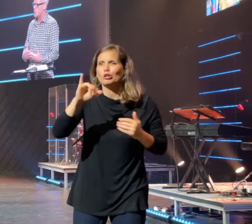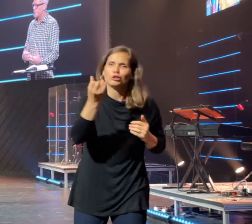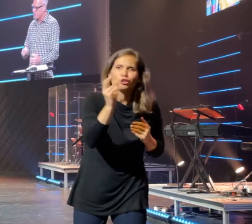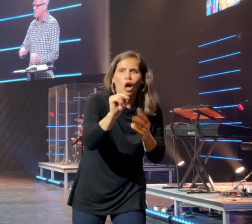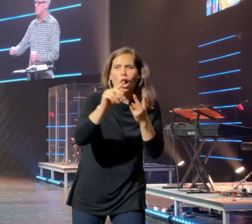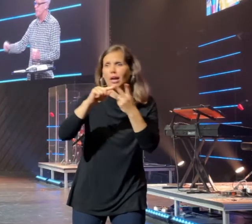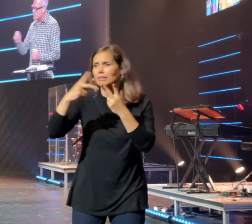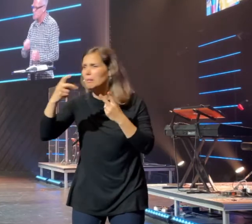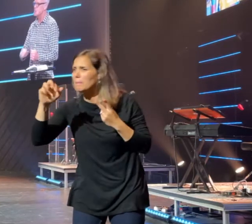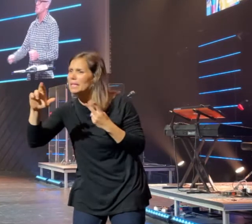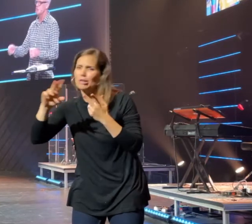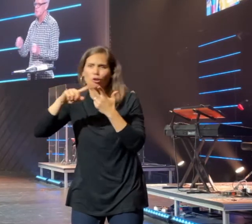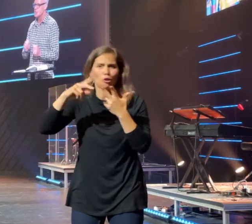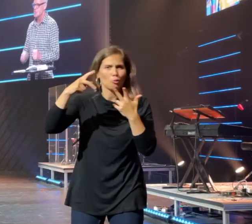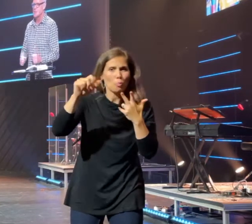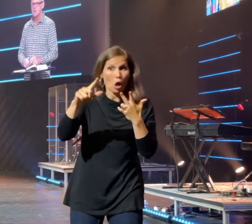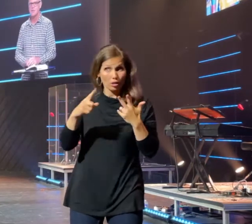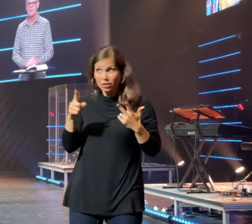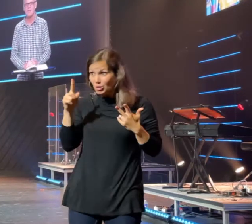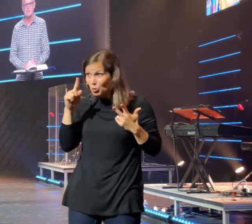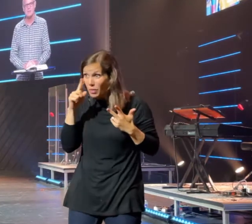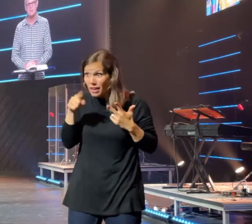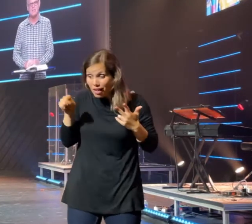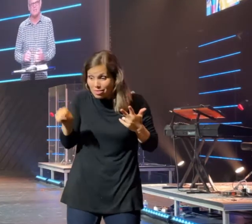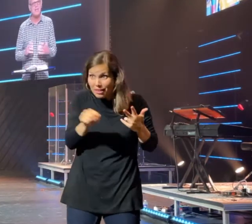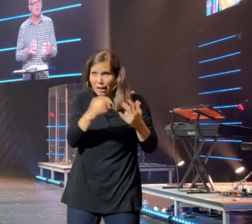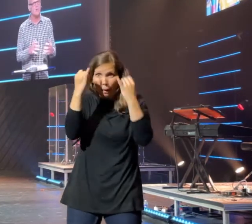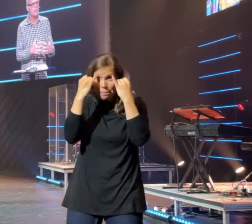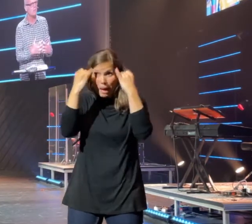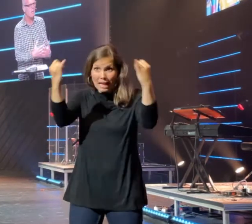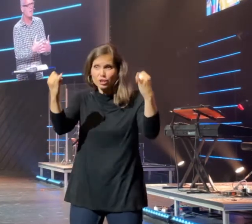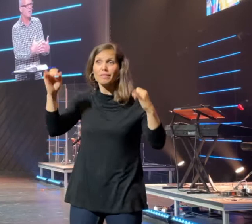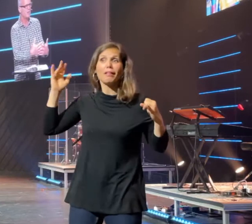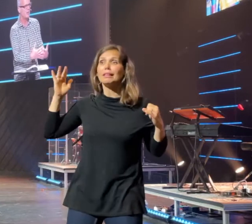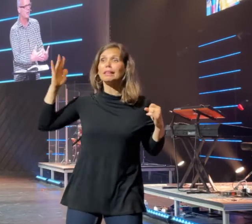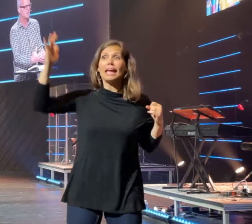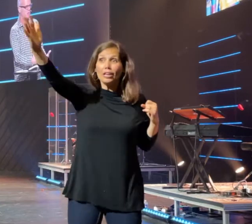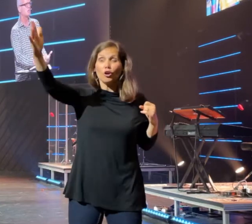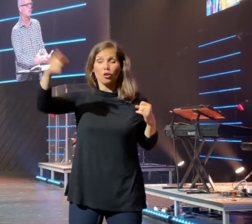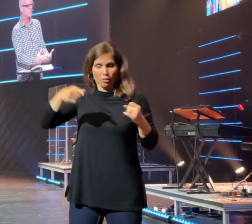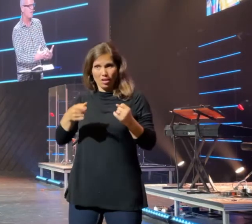they were writing these letters to churches and to, you know, individuals, did they know they were writing the